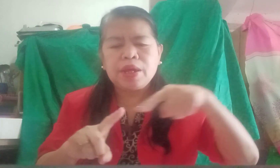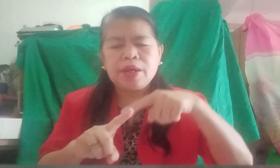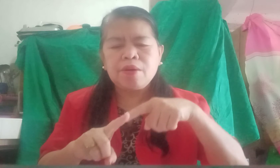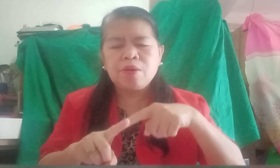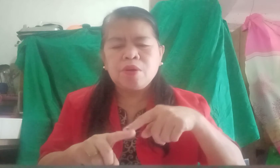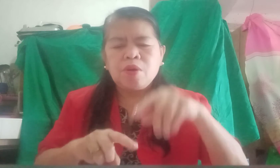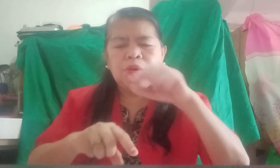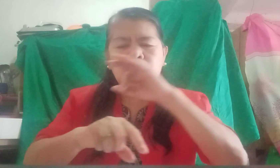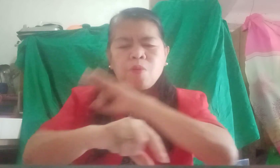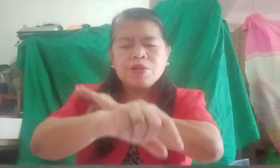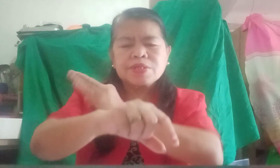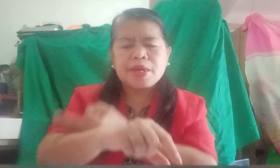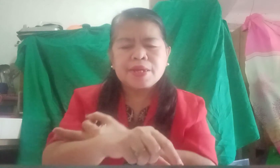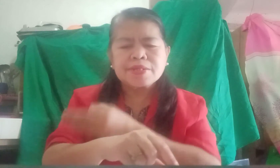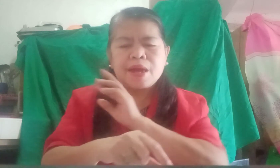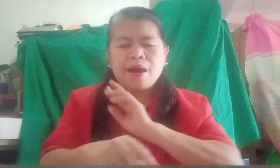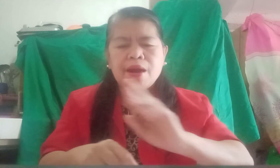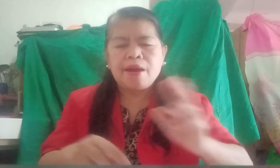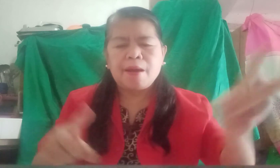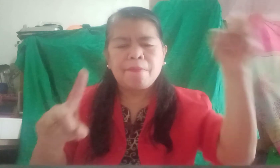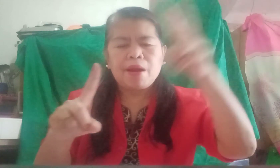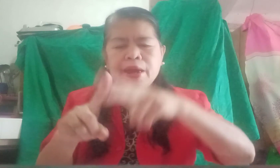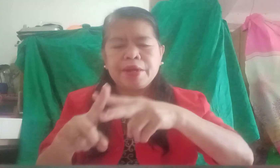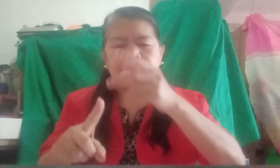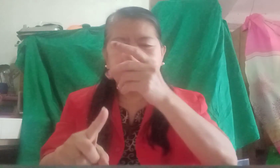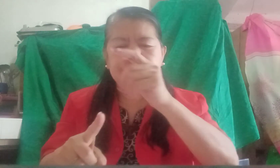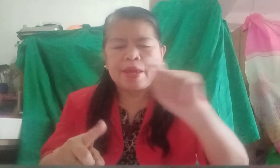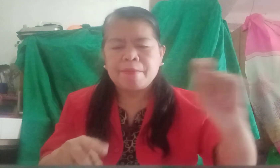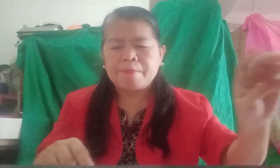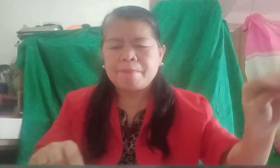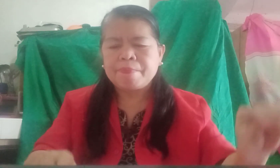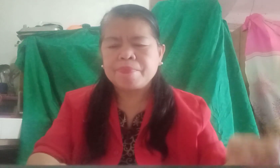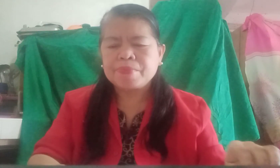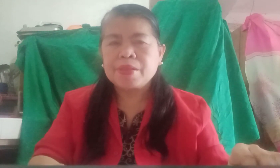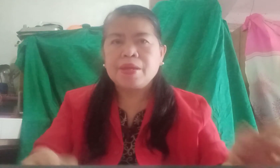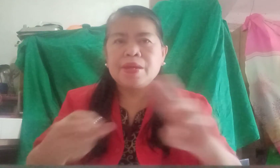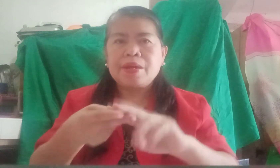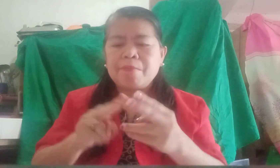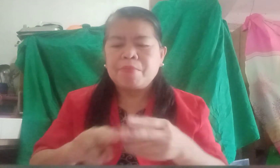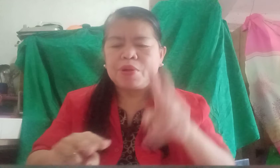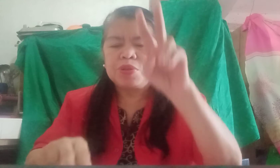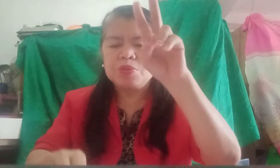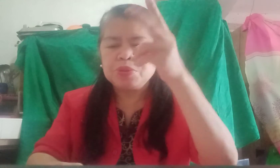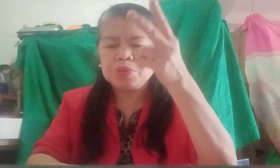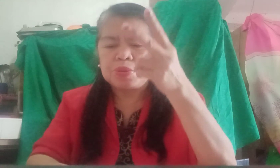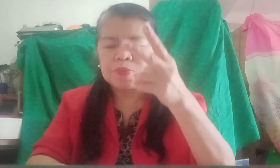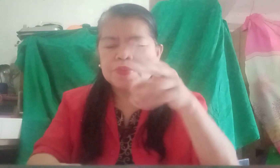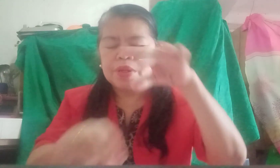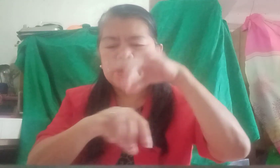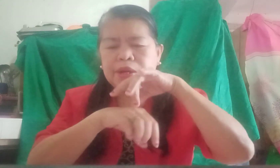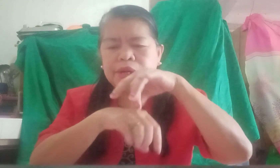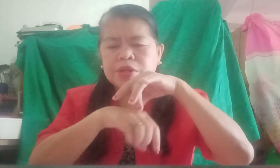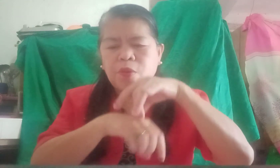when forces are applied on them. Number 2,